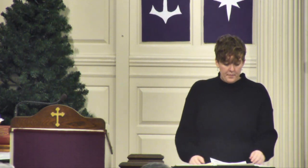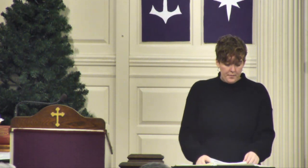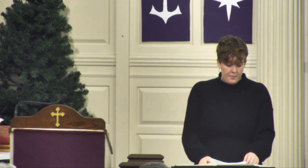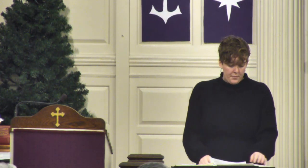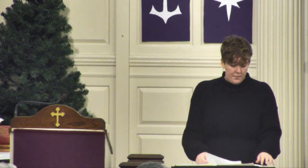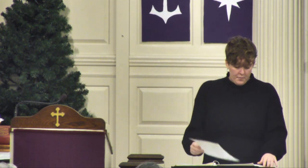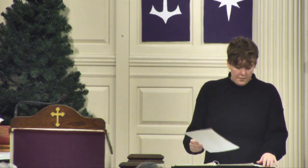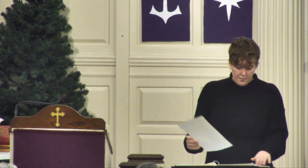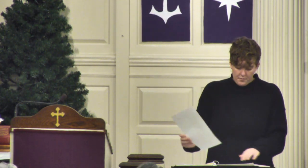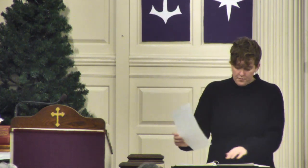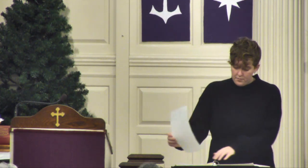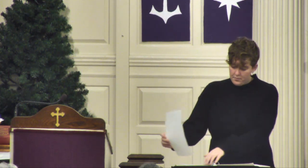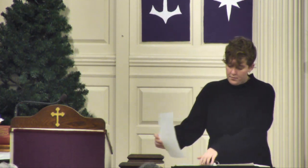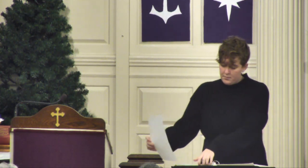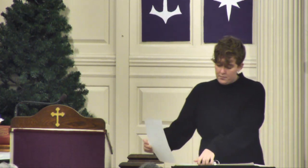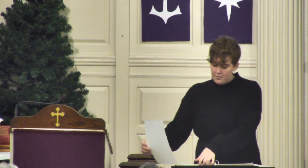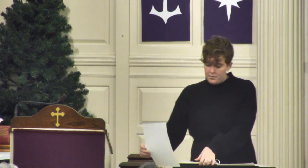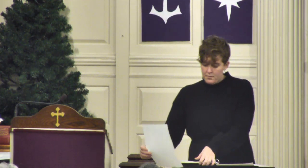decay.